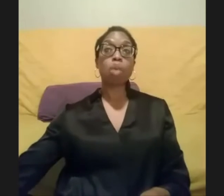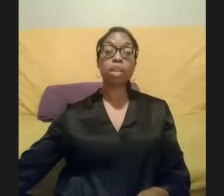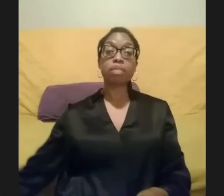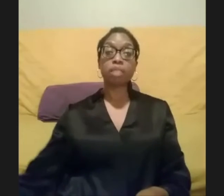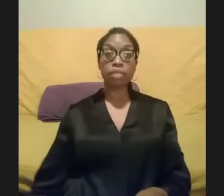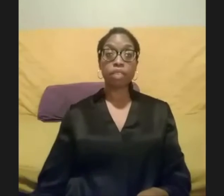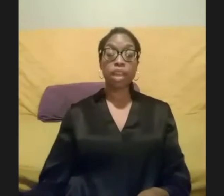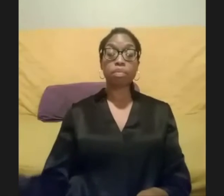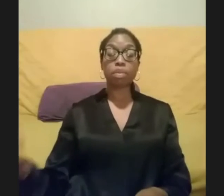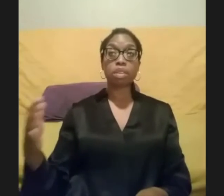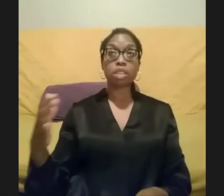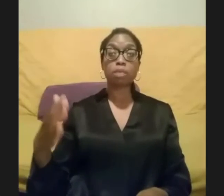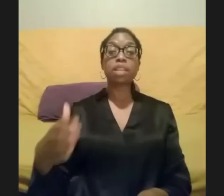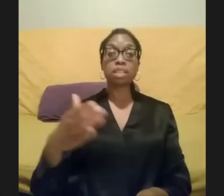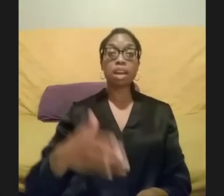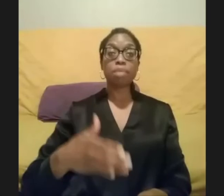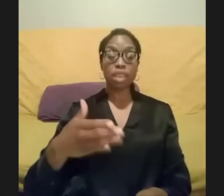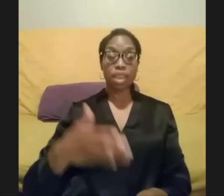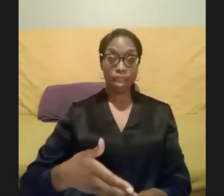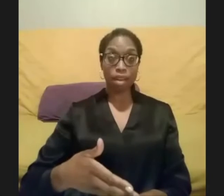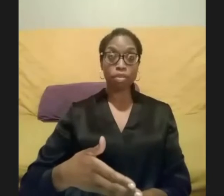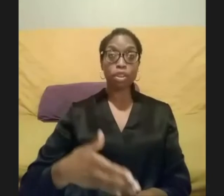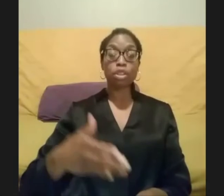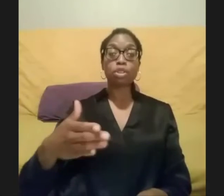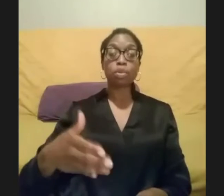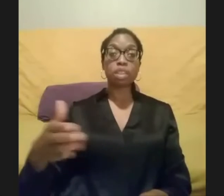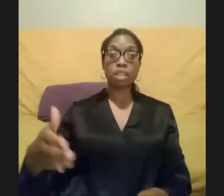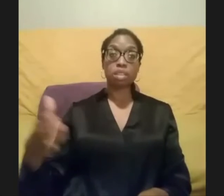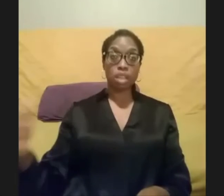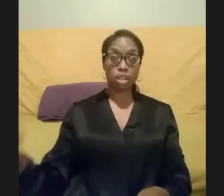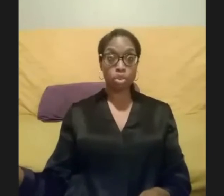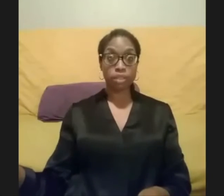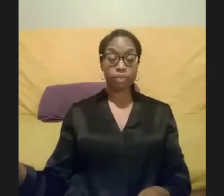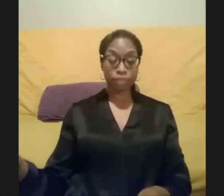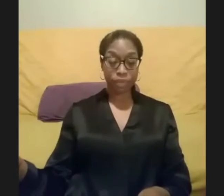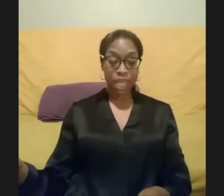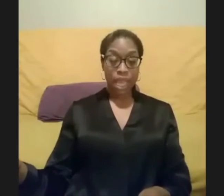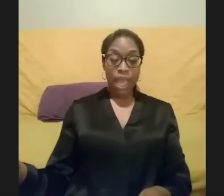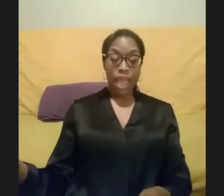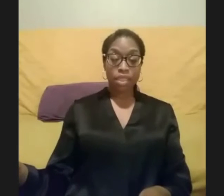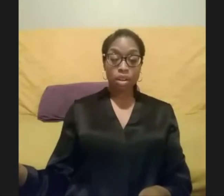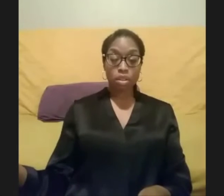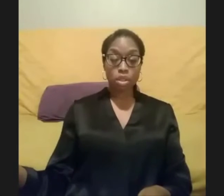of life and spend the time that they have doing the things that they enjoy. And then also